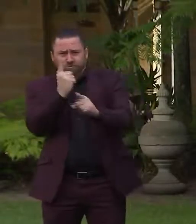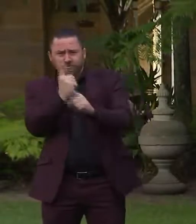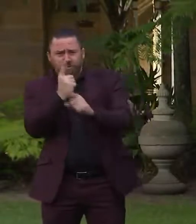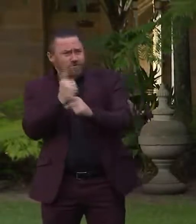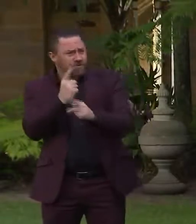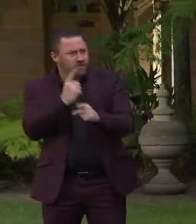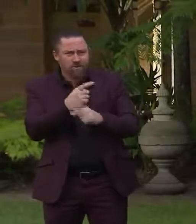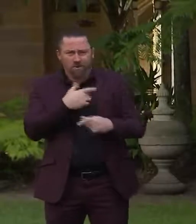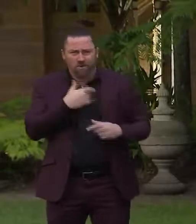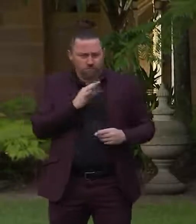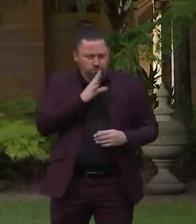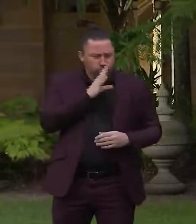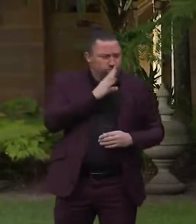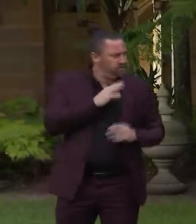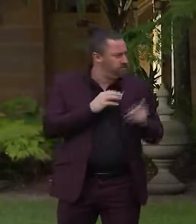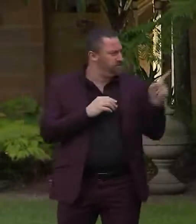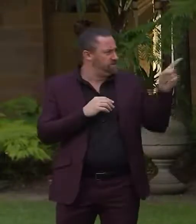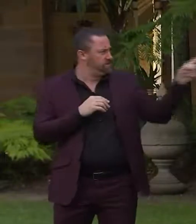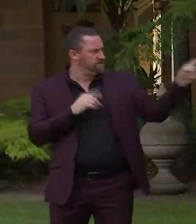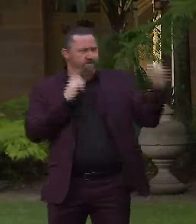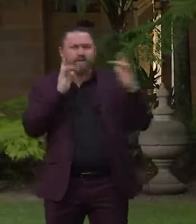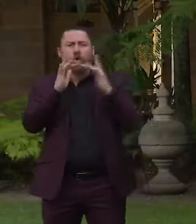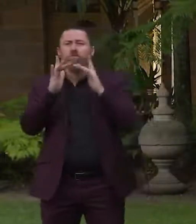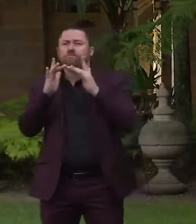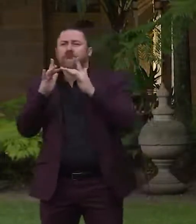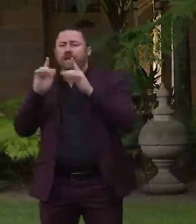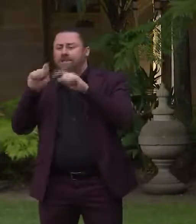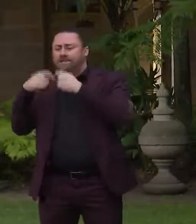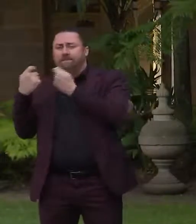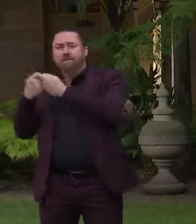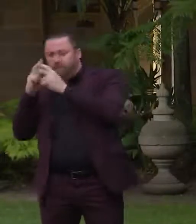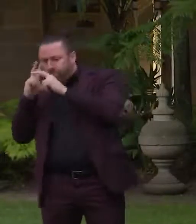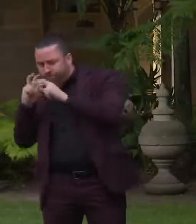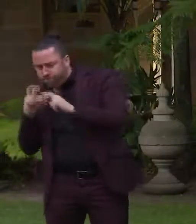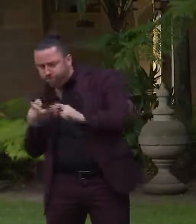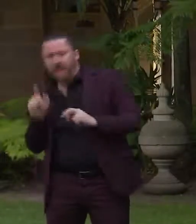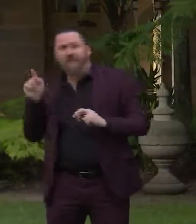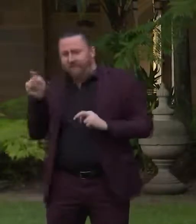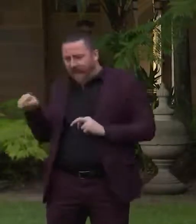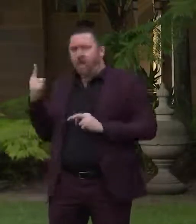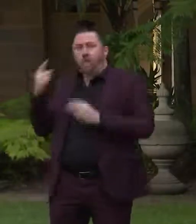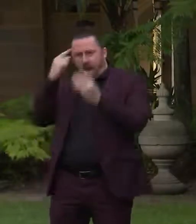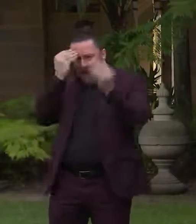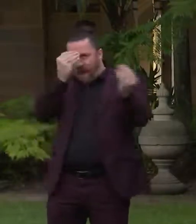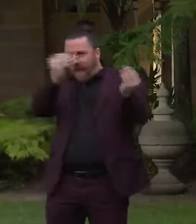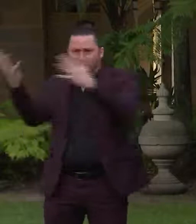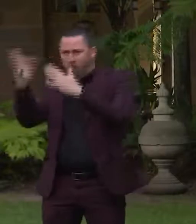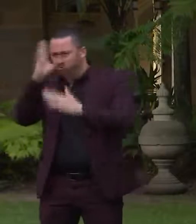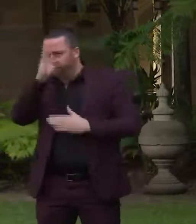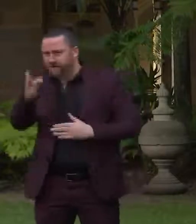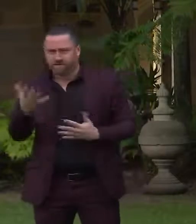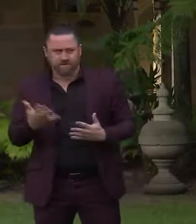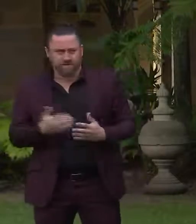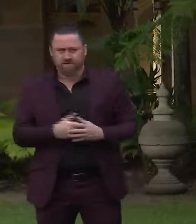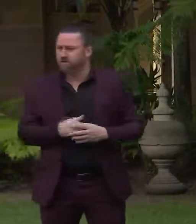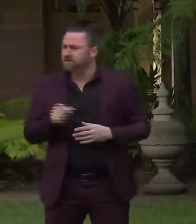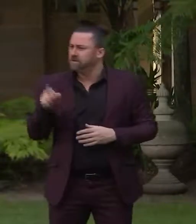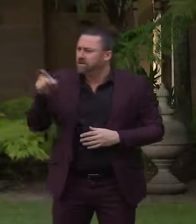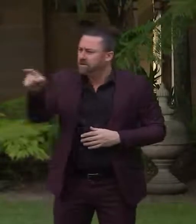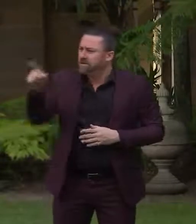I possibly can. Contact tracing, when Yeah. you get the contact Yeah. tracing details, they go out to the media. Yeah. Does the PA, how many